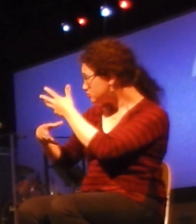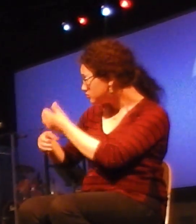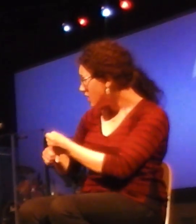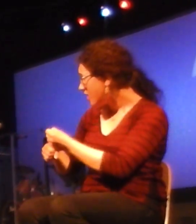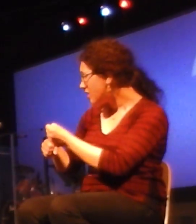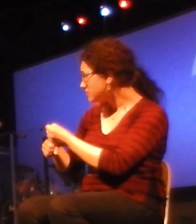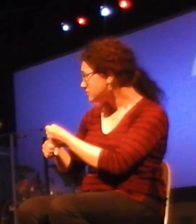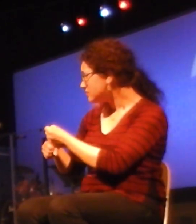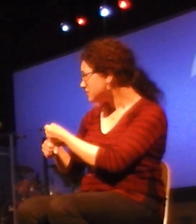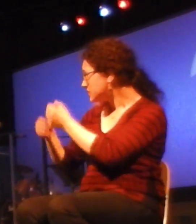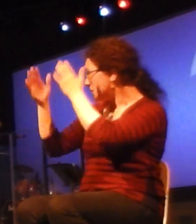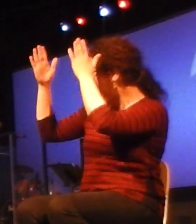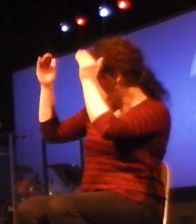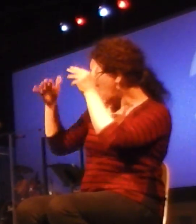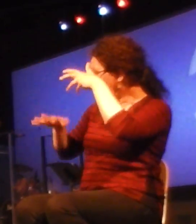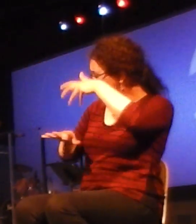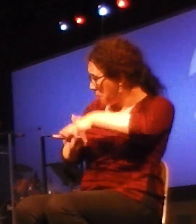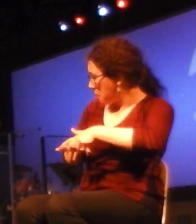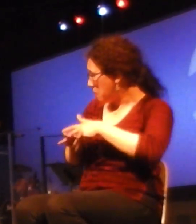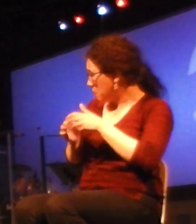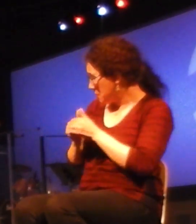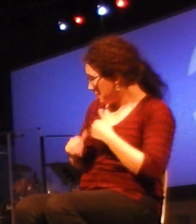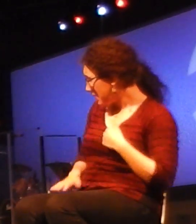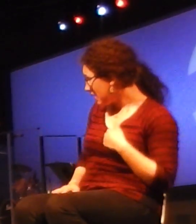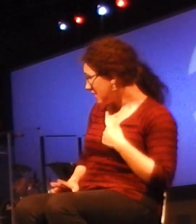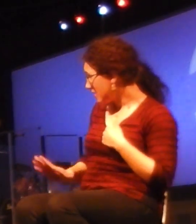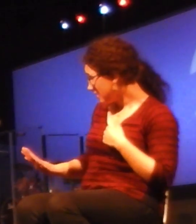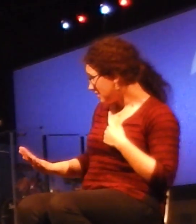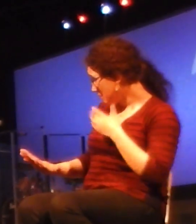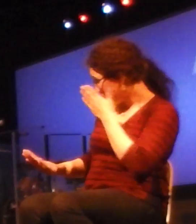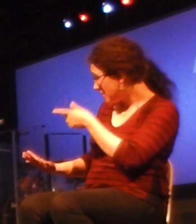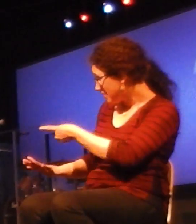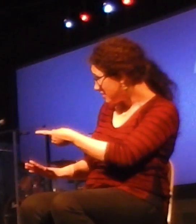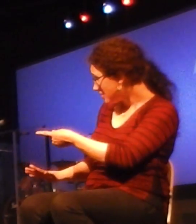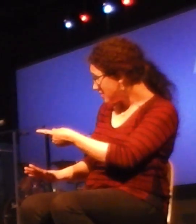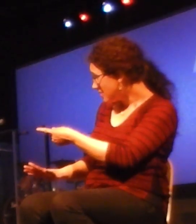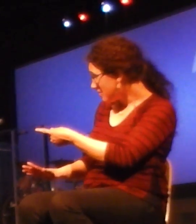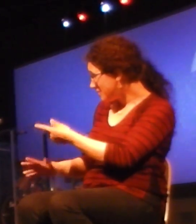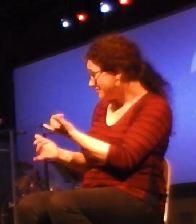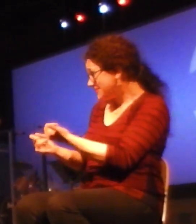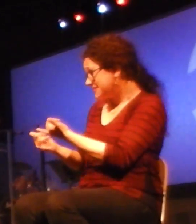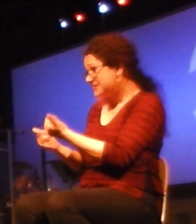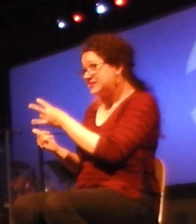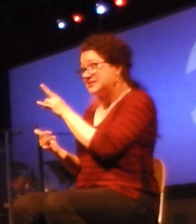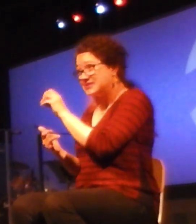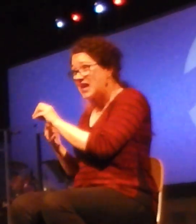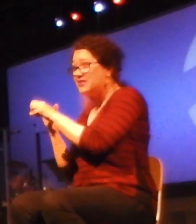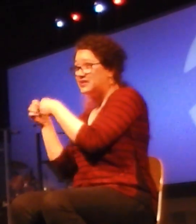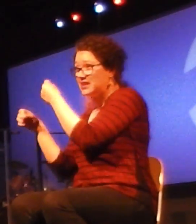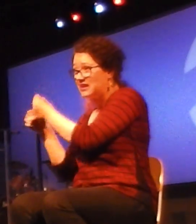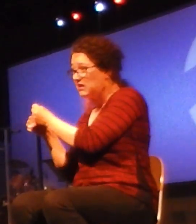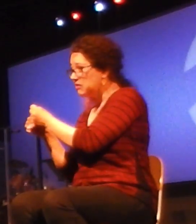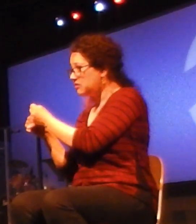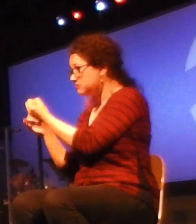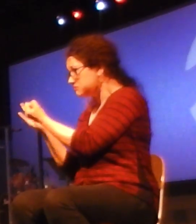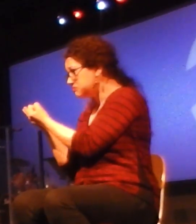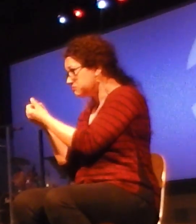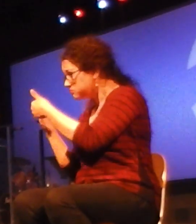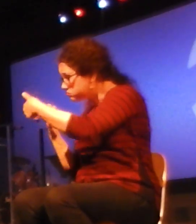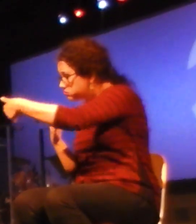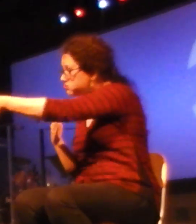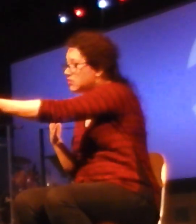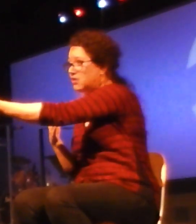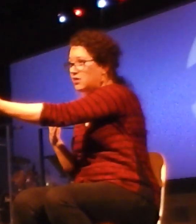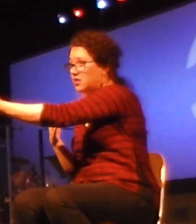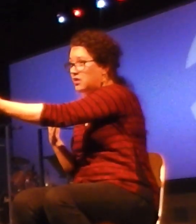hope in me in the midst of this 70 years of exile, even